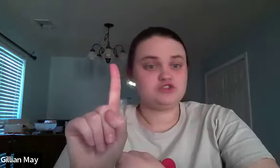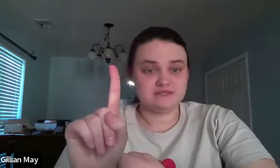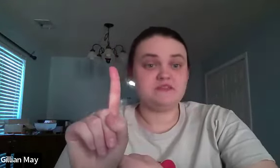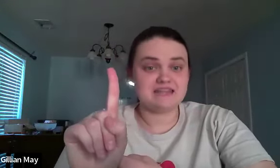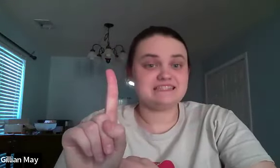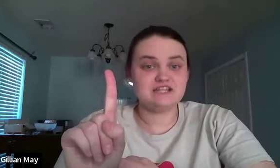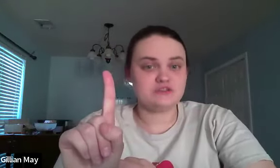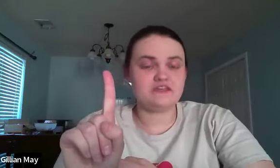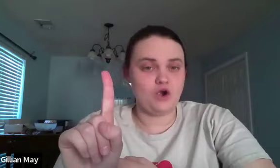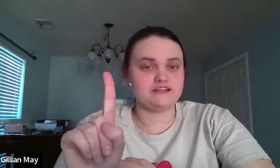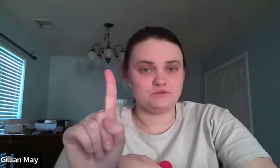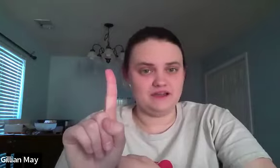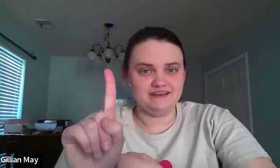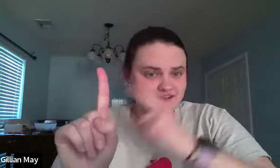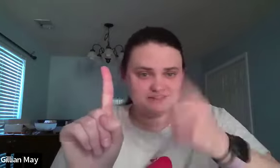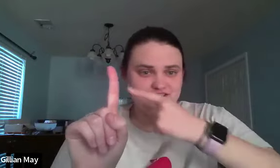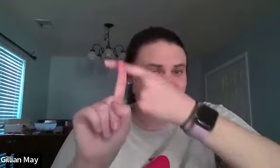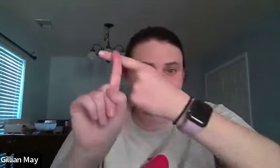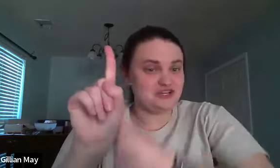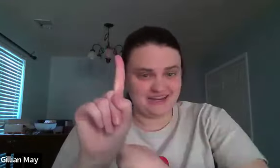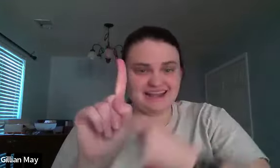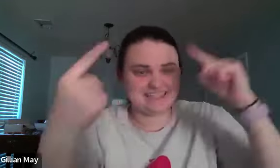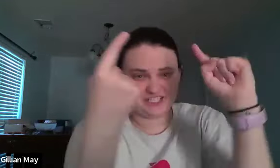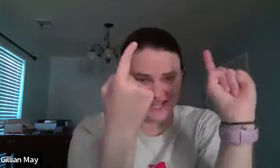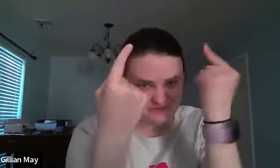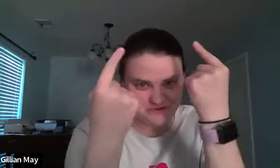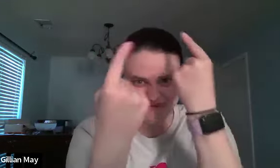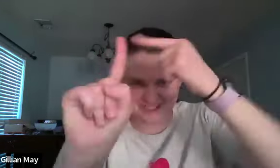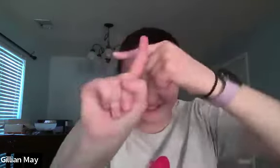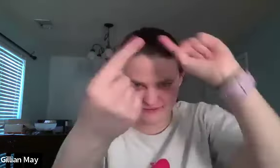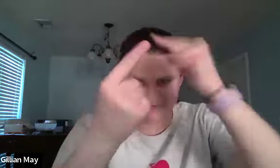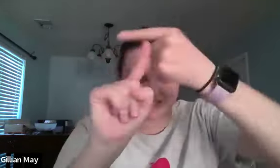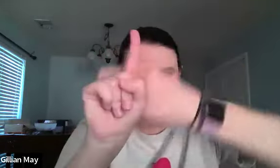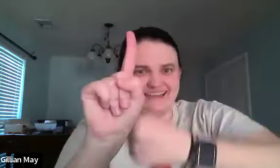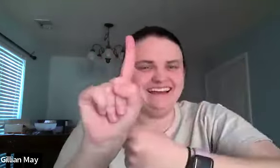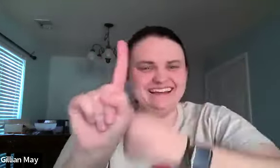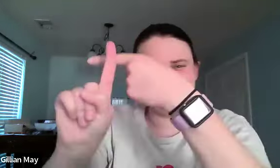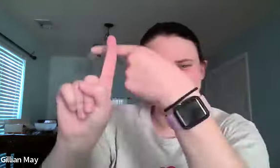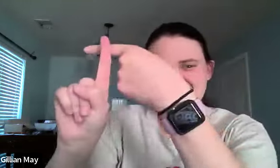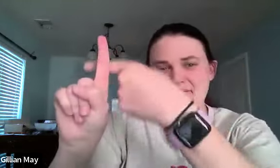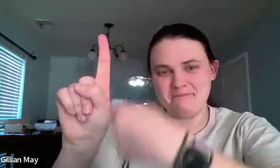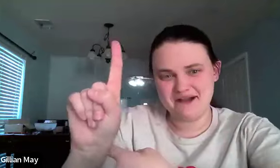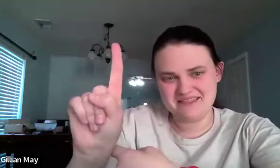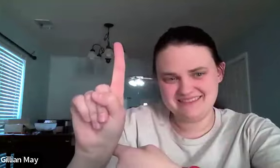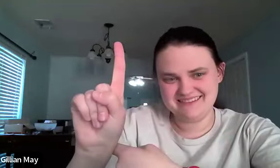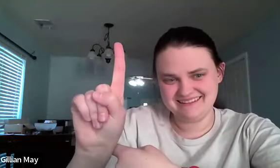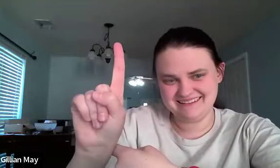Trust me, that is literally the hardest one. She is good. I think she's got the movements. She's like, wait, which way? Month.